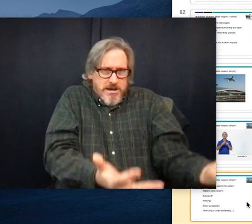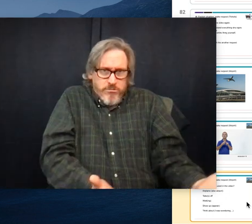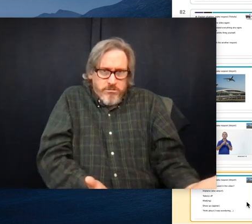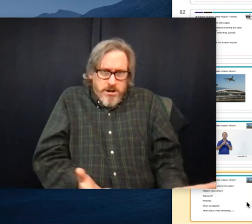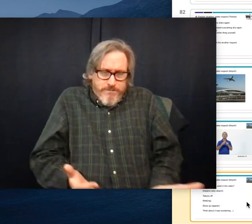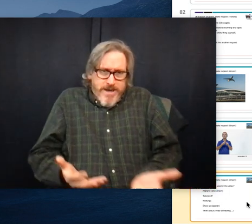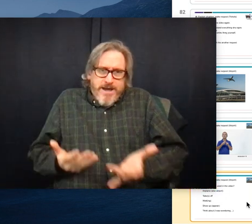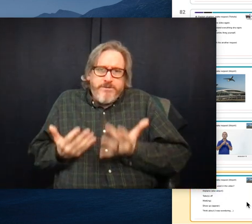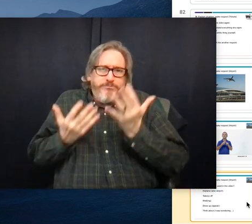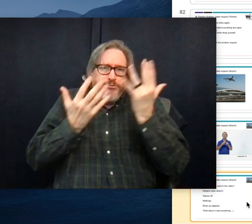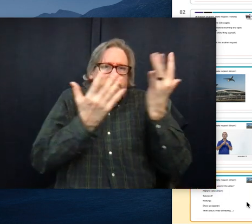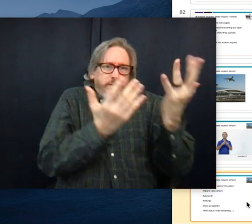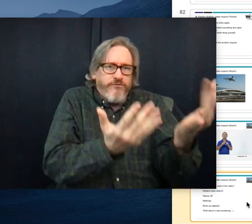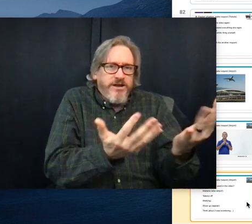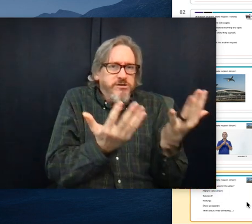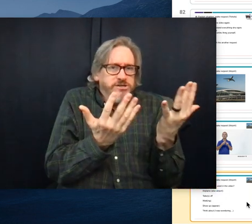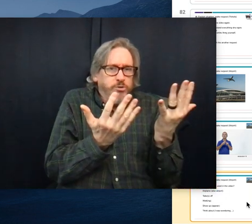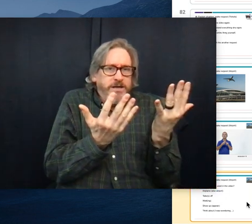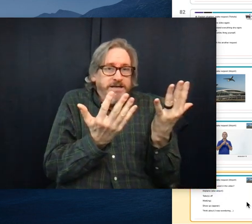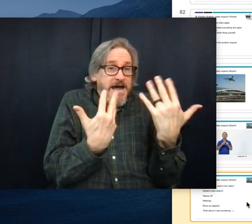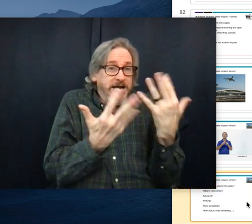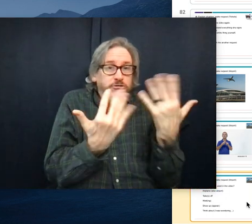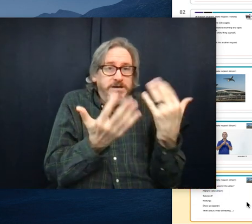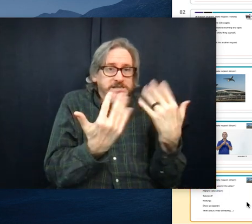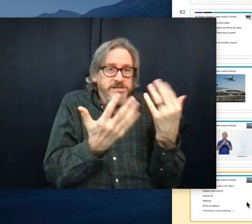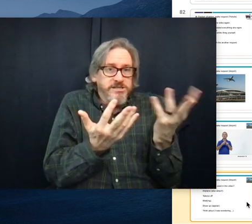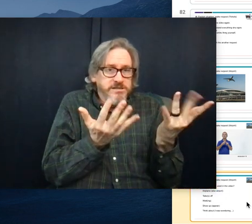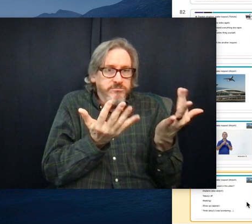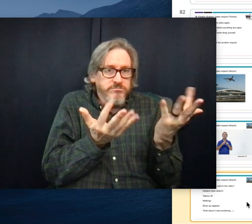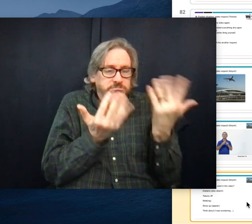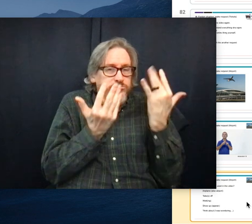So if here's the wall and you go through it. Through.